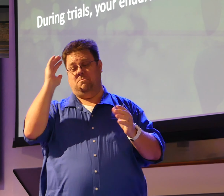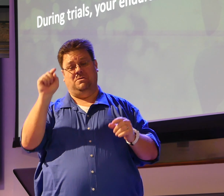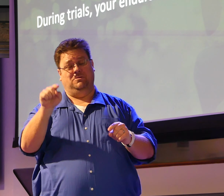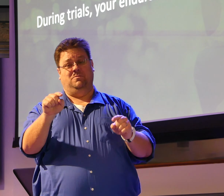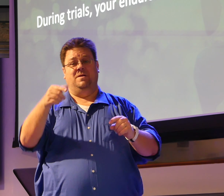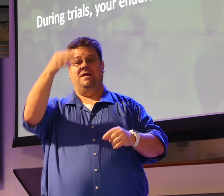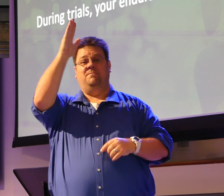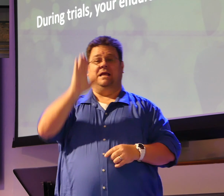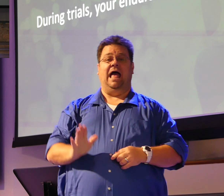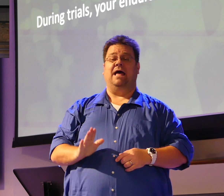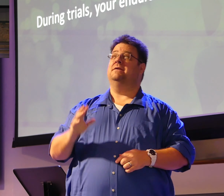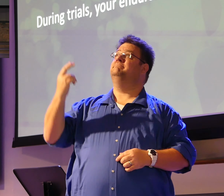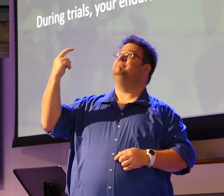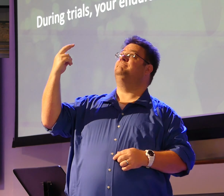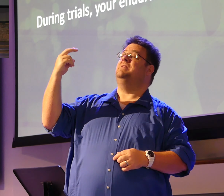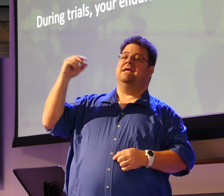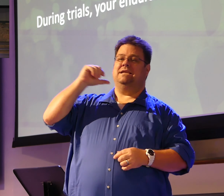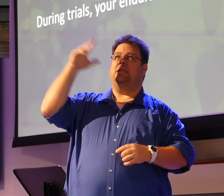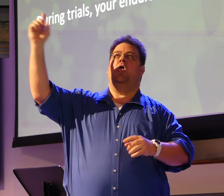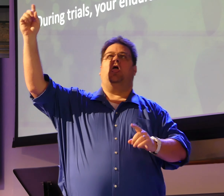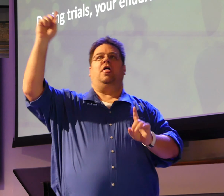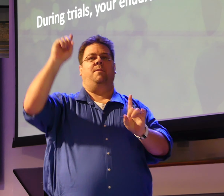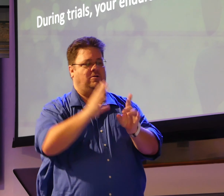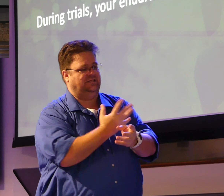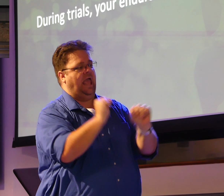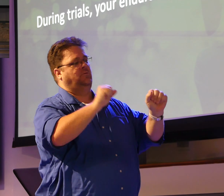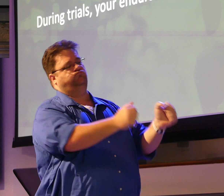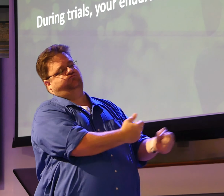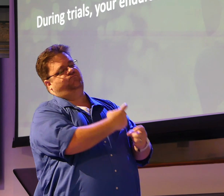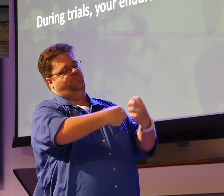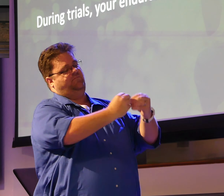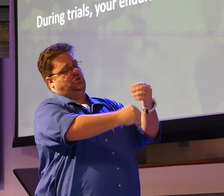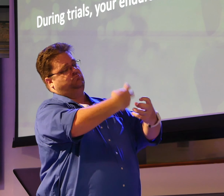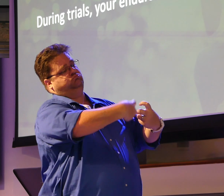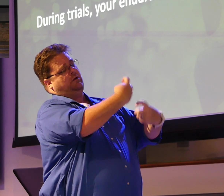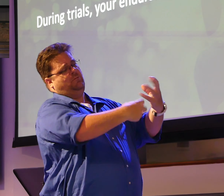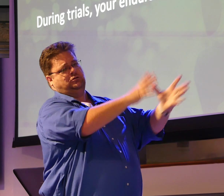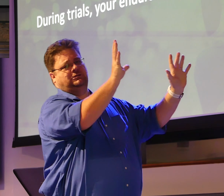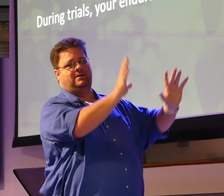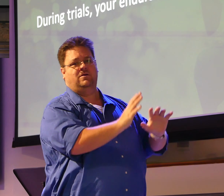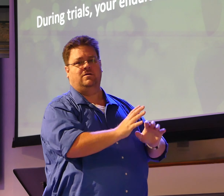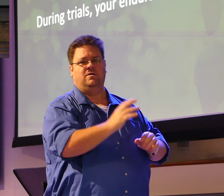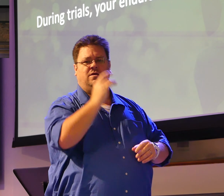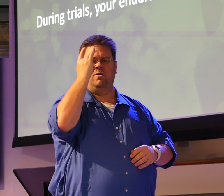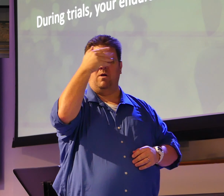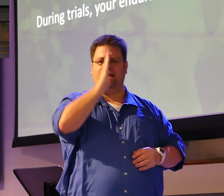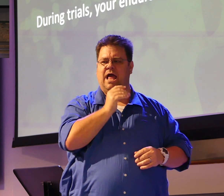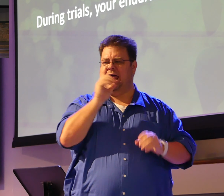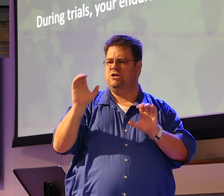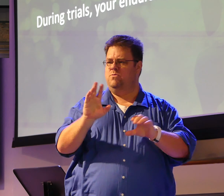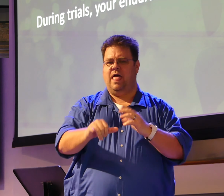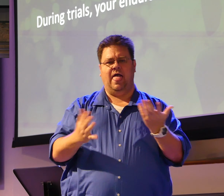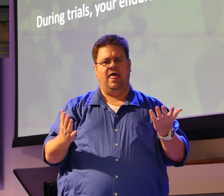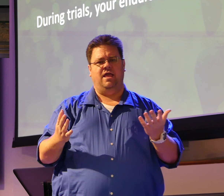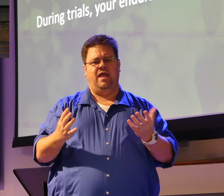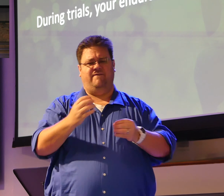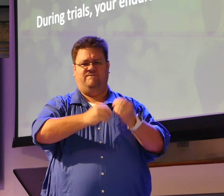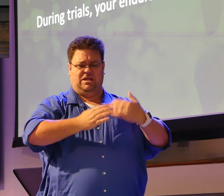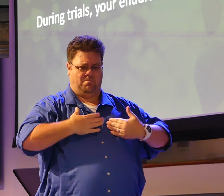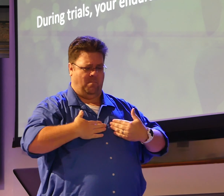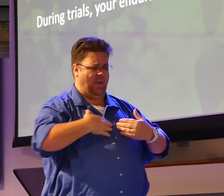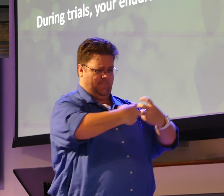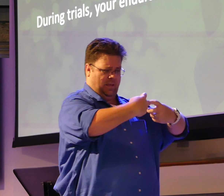well i don't know about you but i have found that god usually doesn't just sweep swoop in and deliver me from the problem why doesn't god just